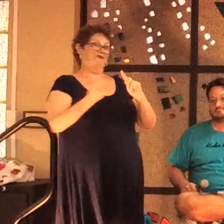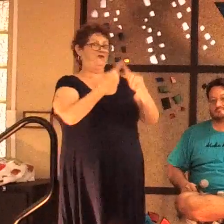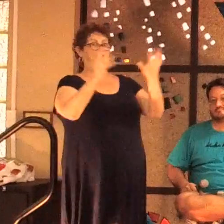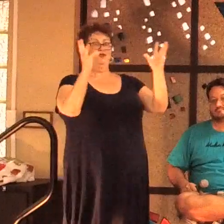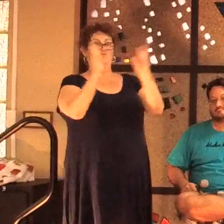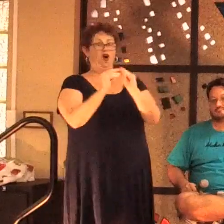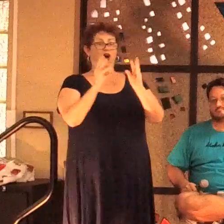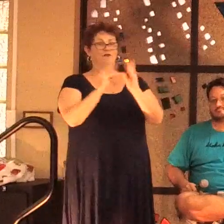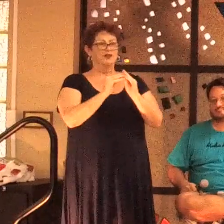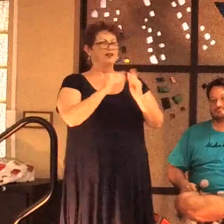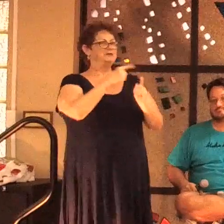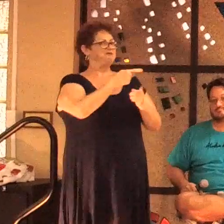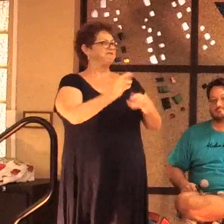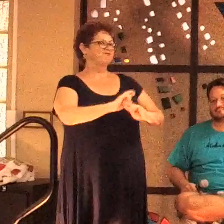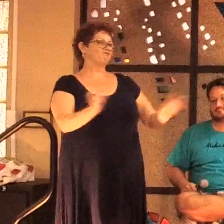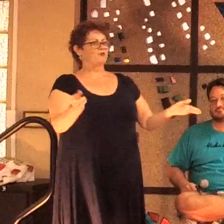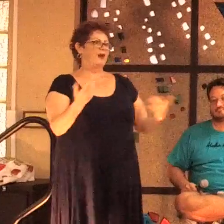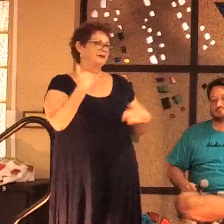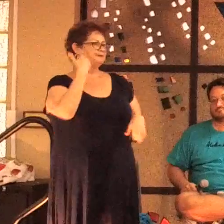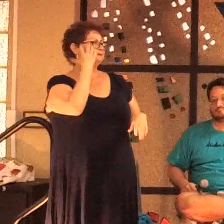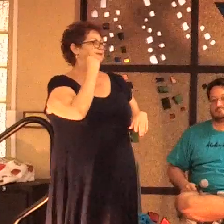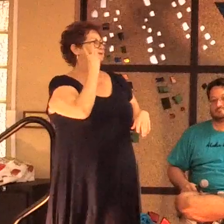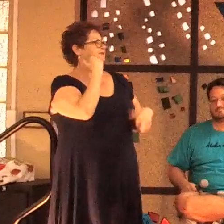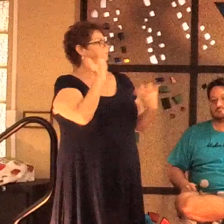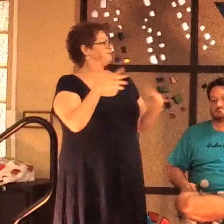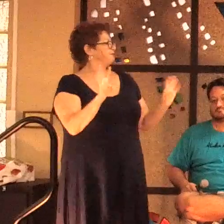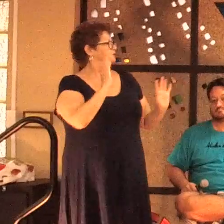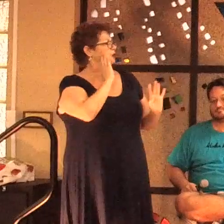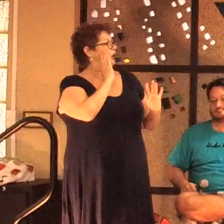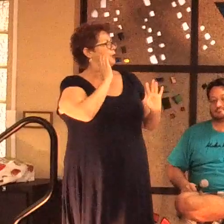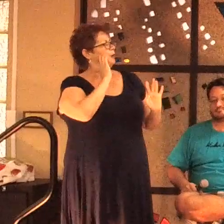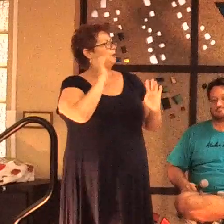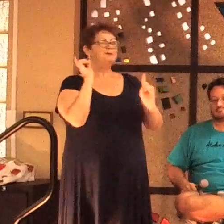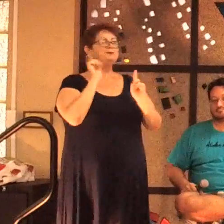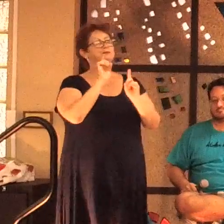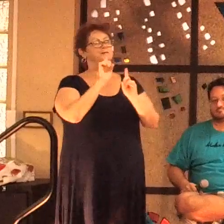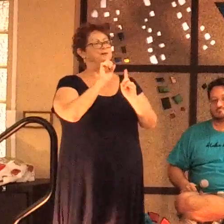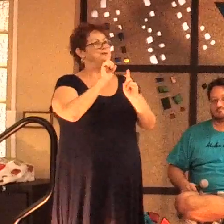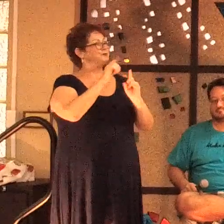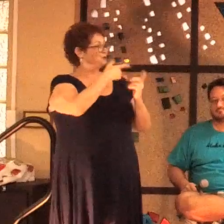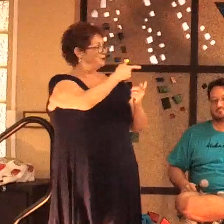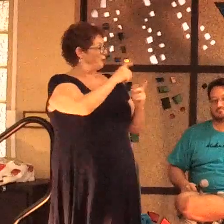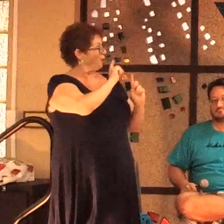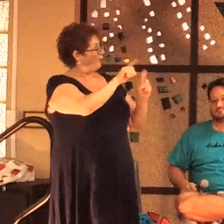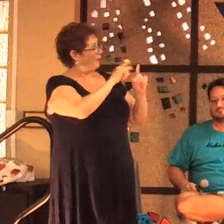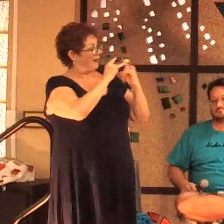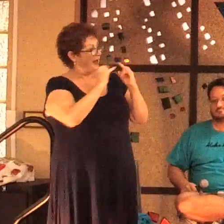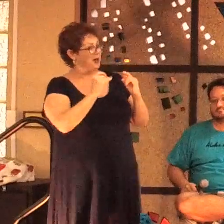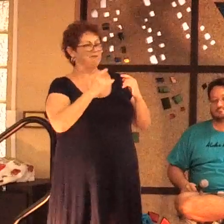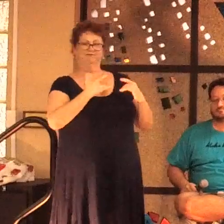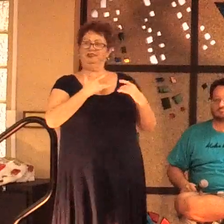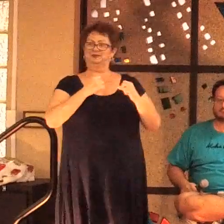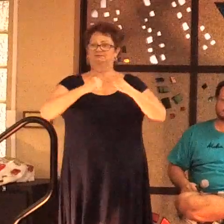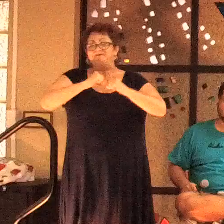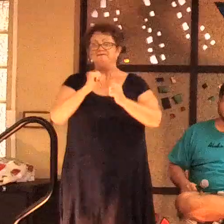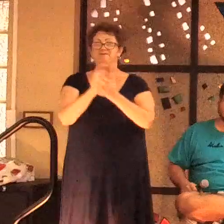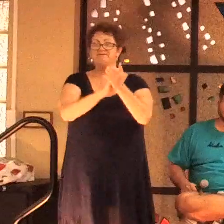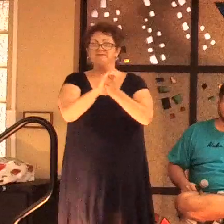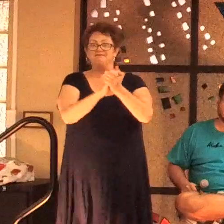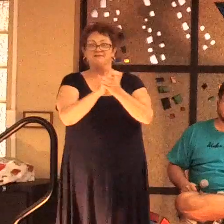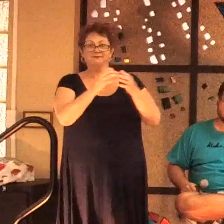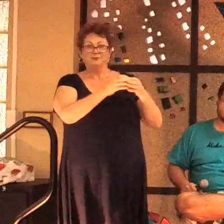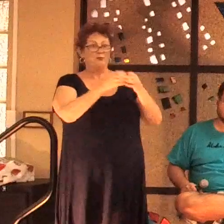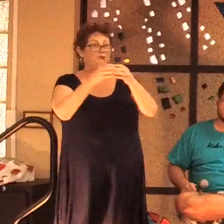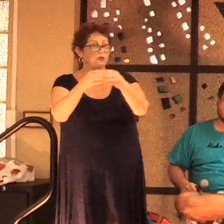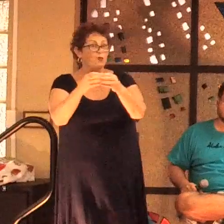So if you do go to your first conference, you'll be ready. You'll already have experience. You'll already know and walk in. And if you go to the